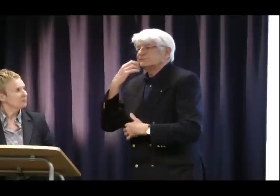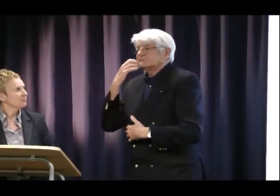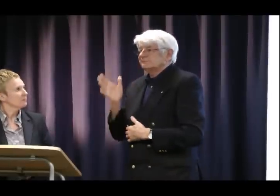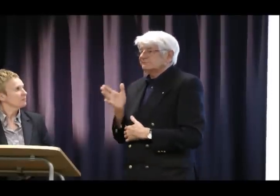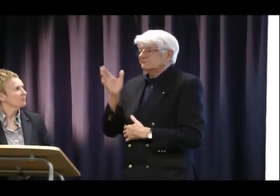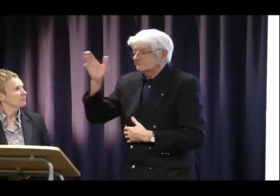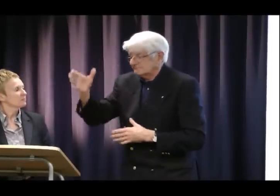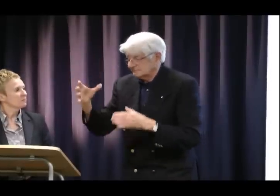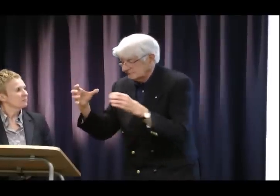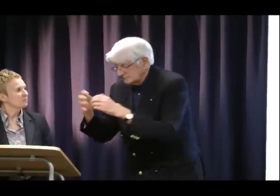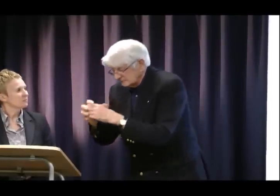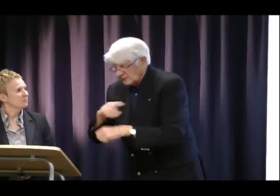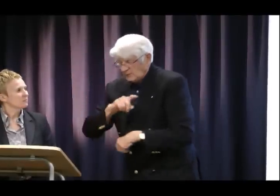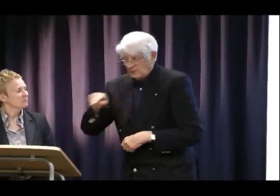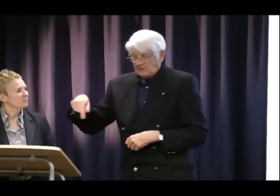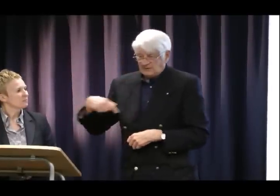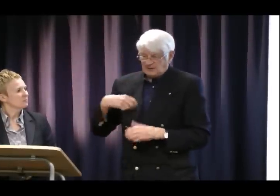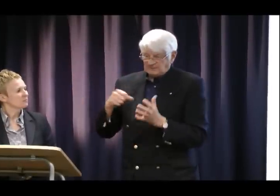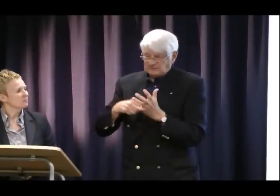I've probably digressed, but